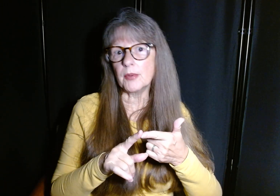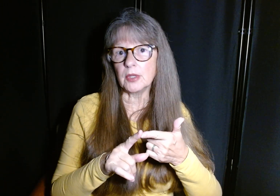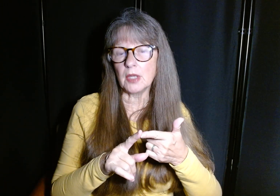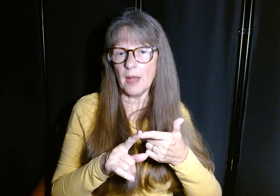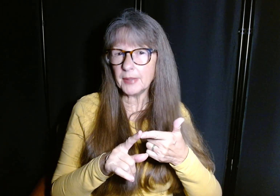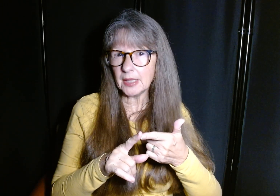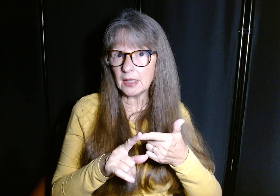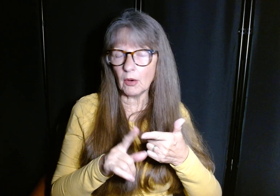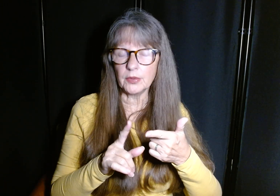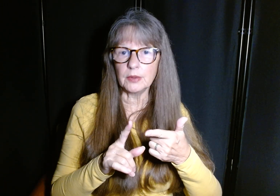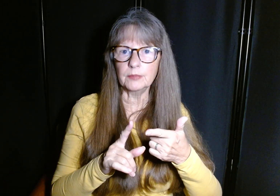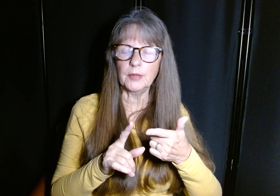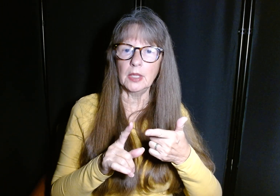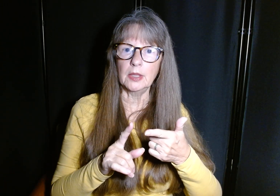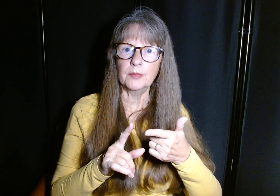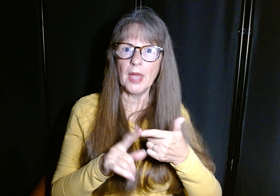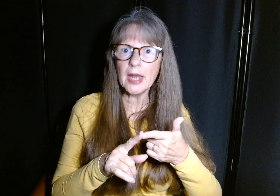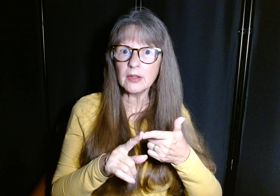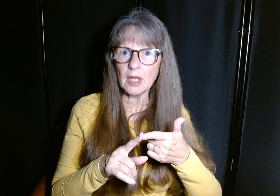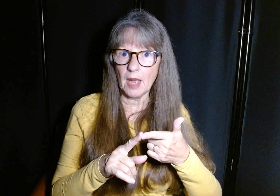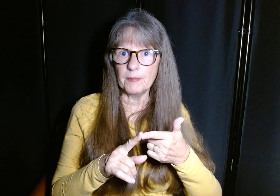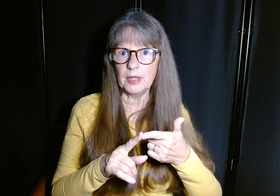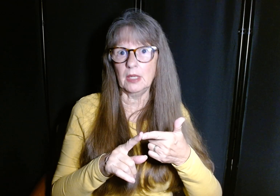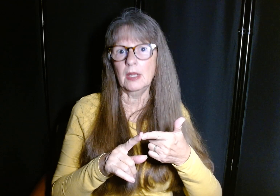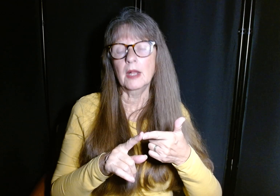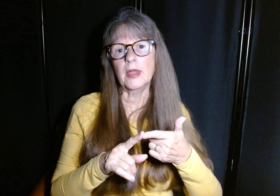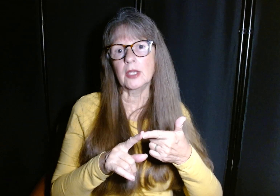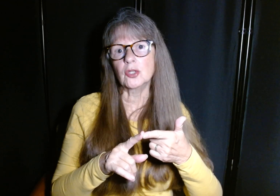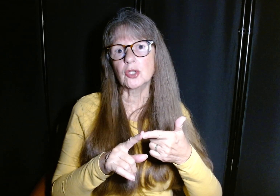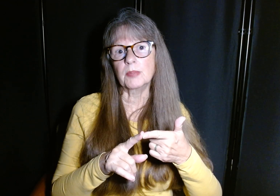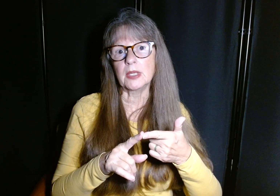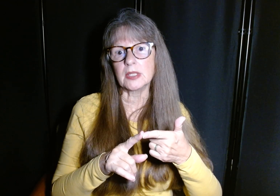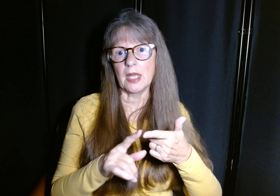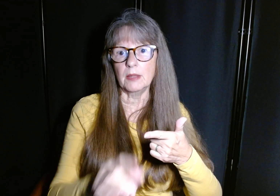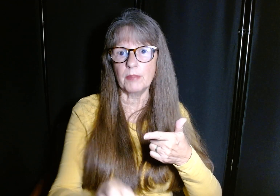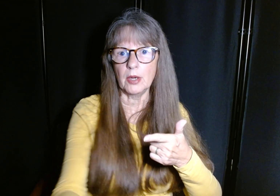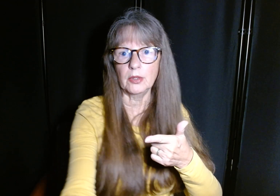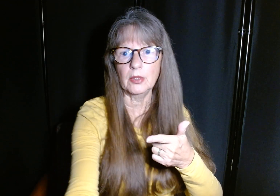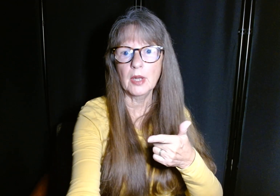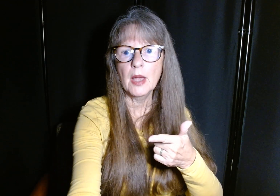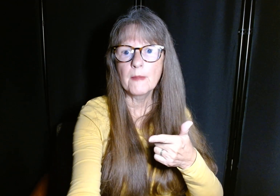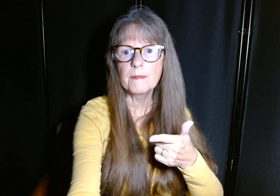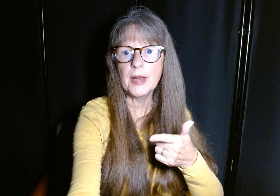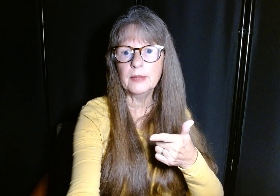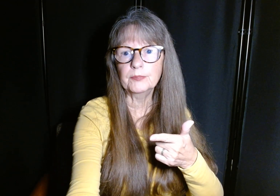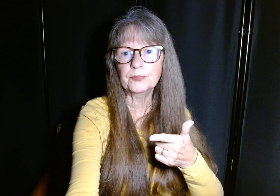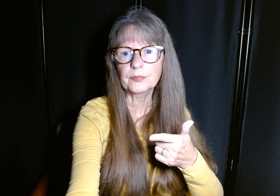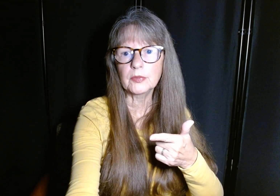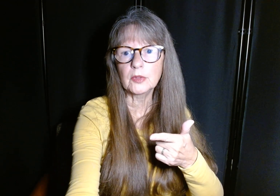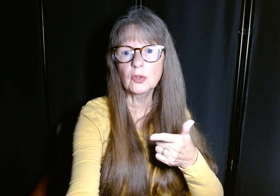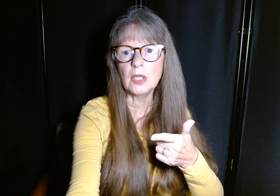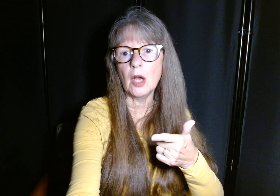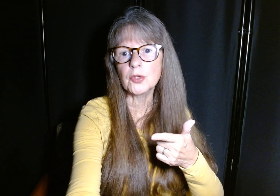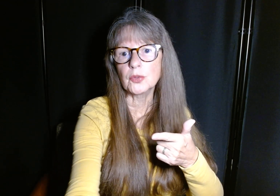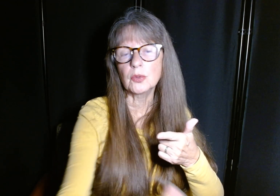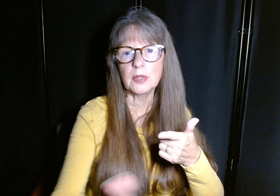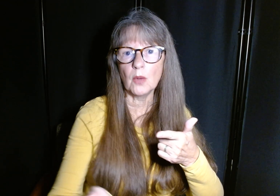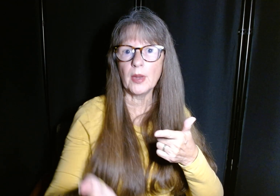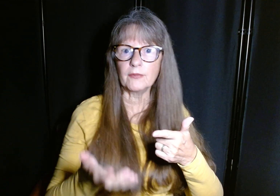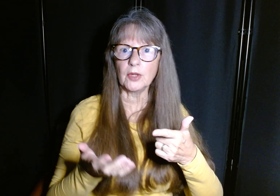the company or the head of the company. They could just be a silent partner. But you could also do it that way if